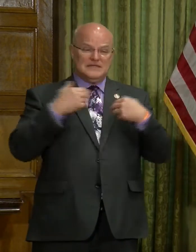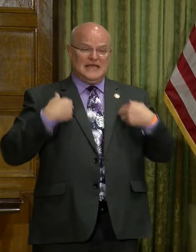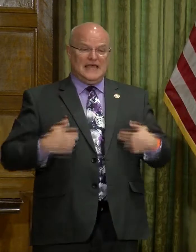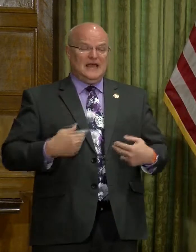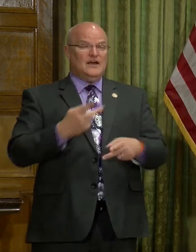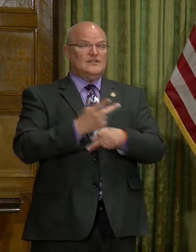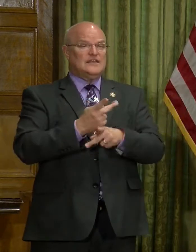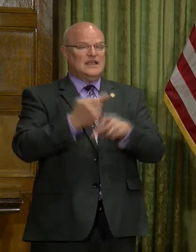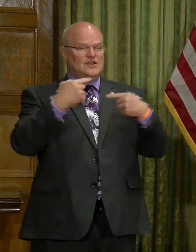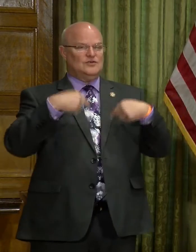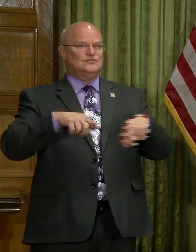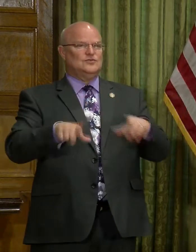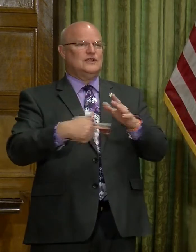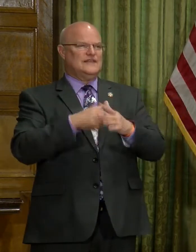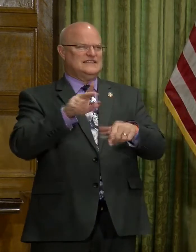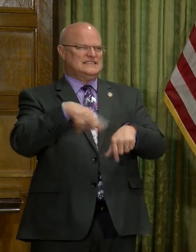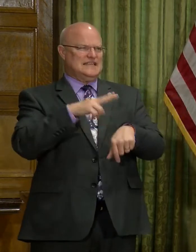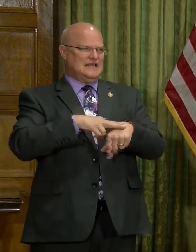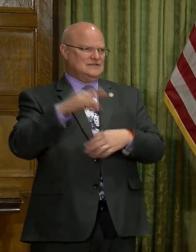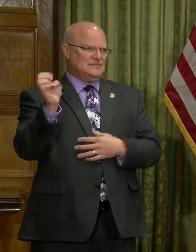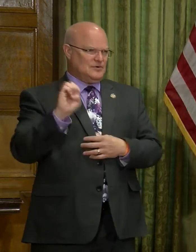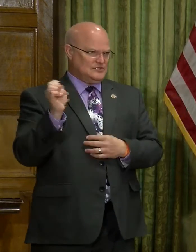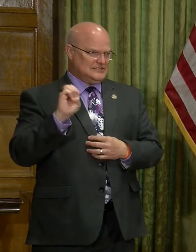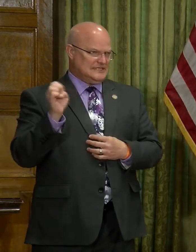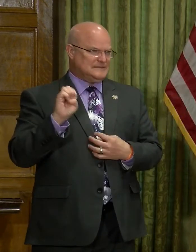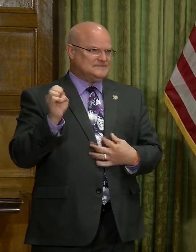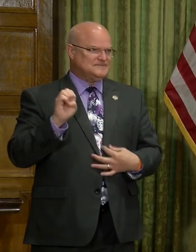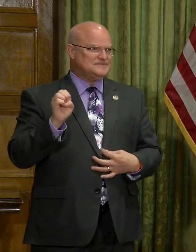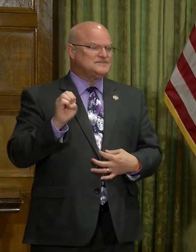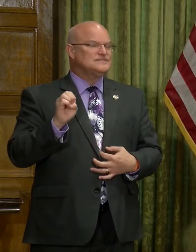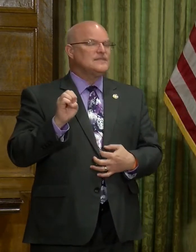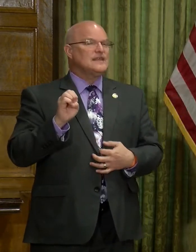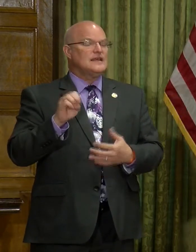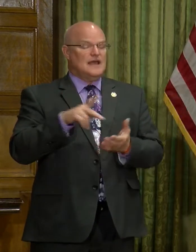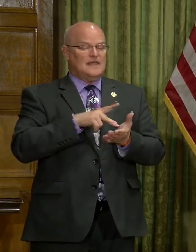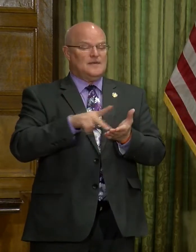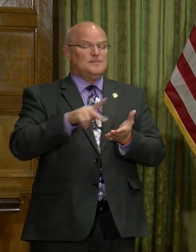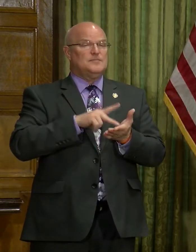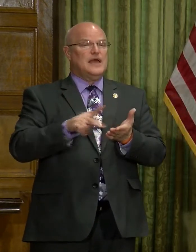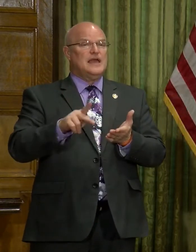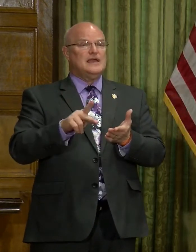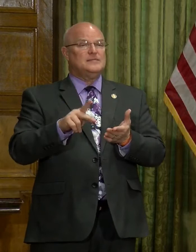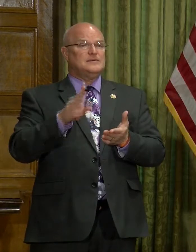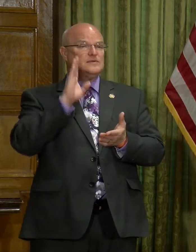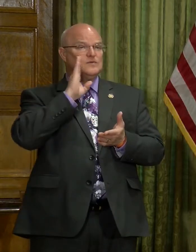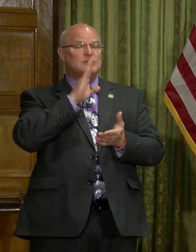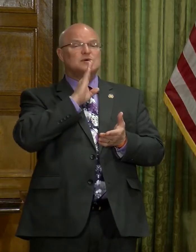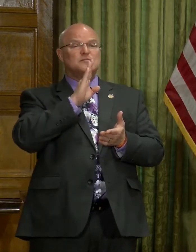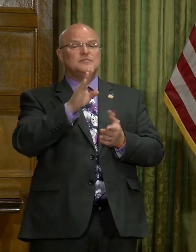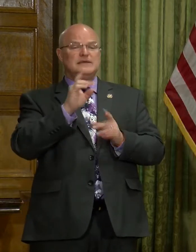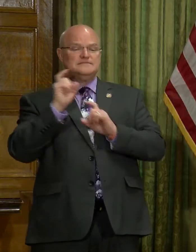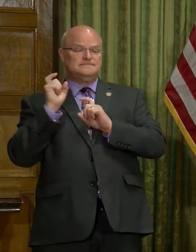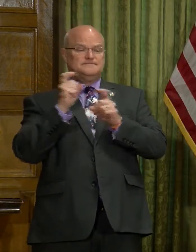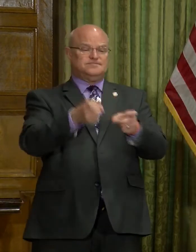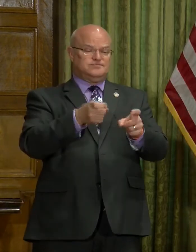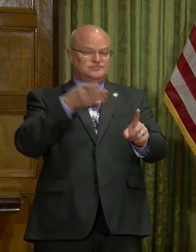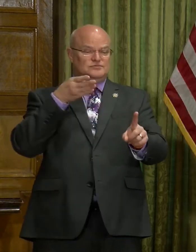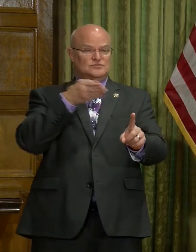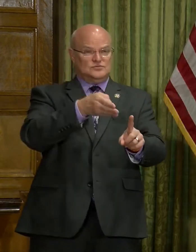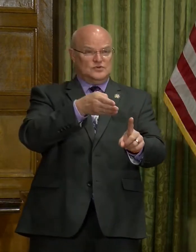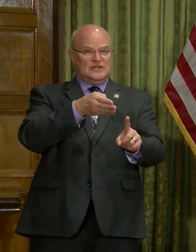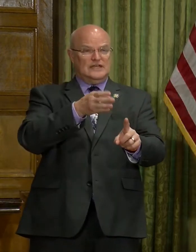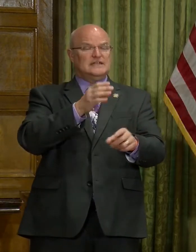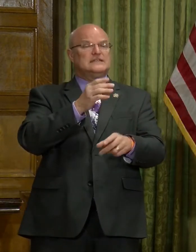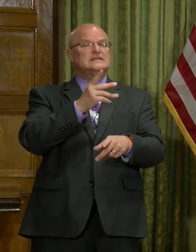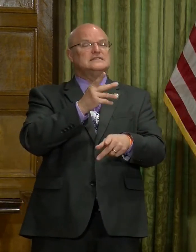care during this national emergency. The payments are to be dedicated to direct